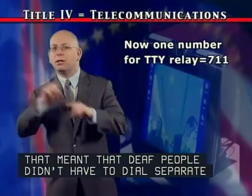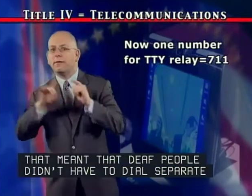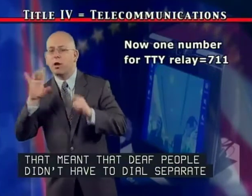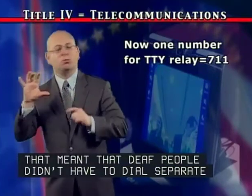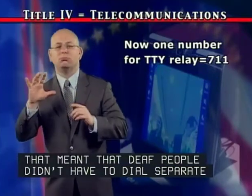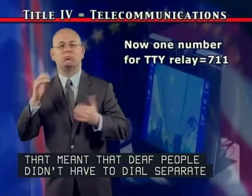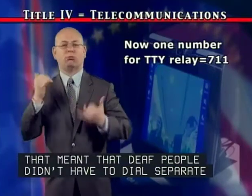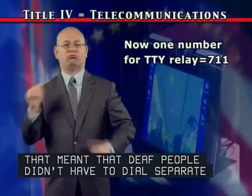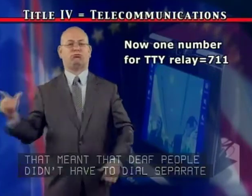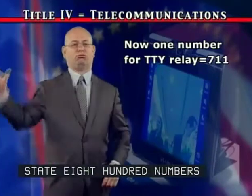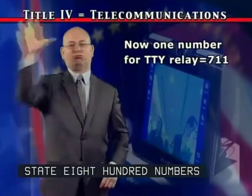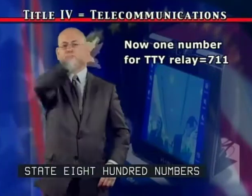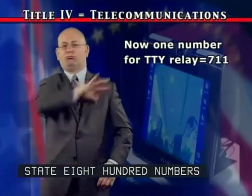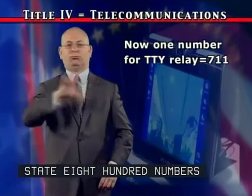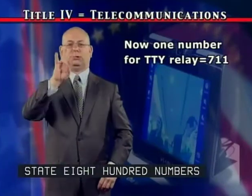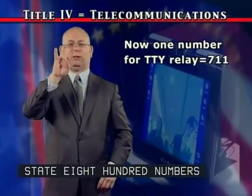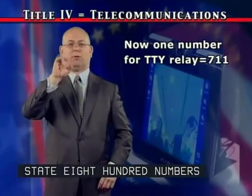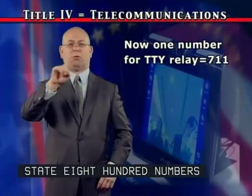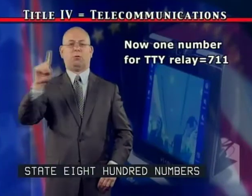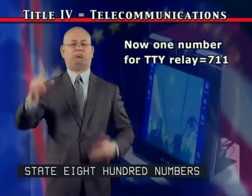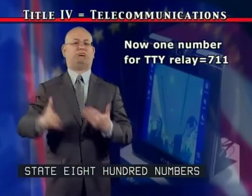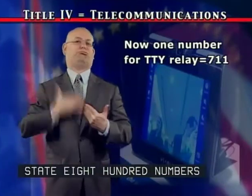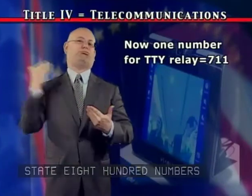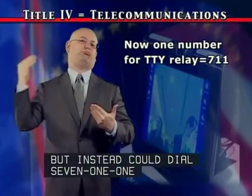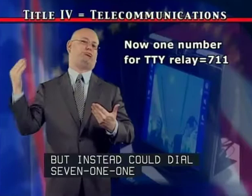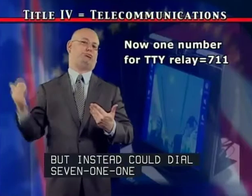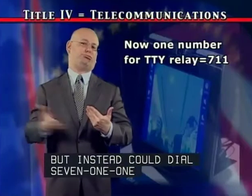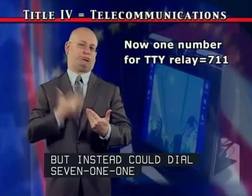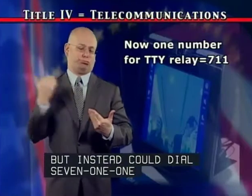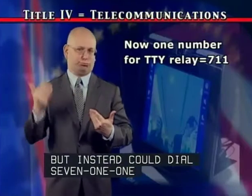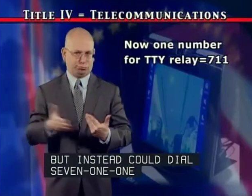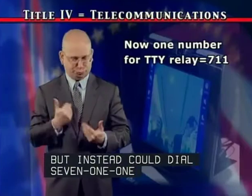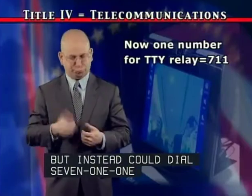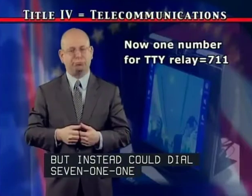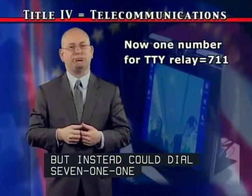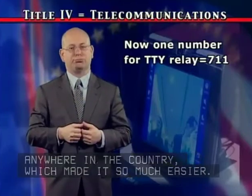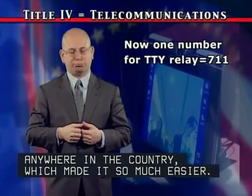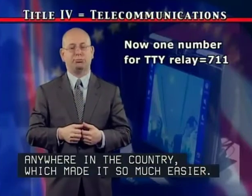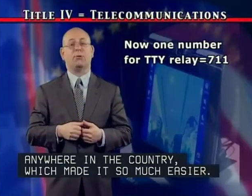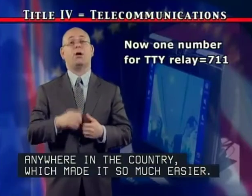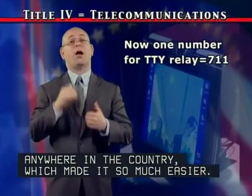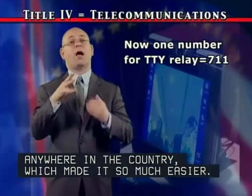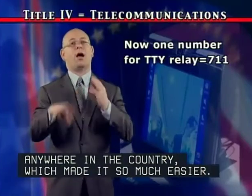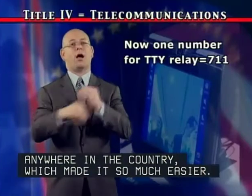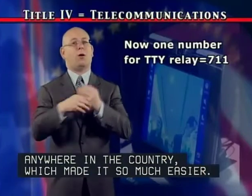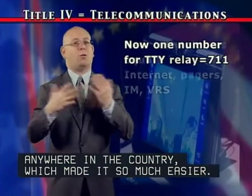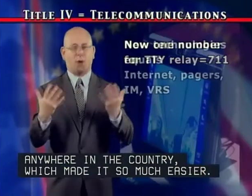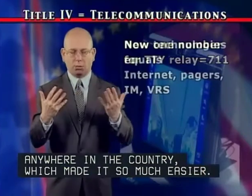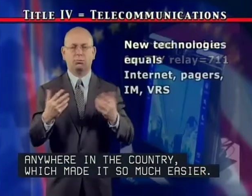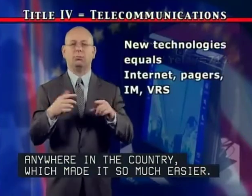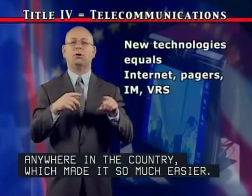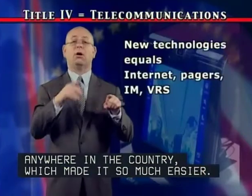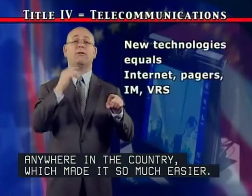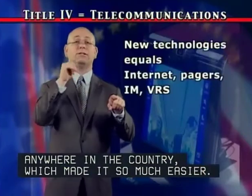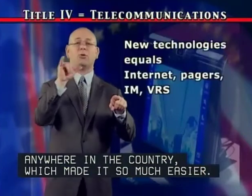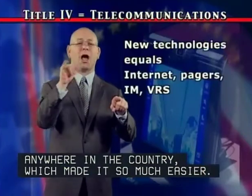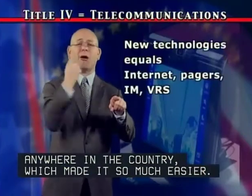didn't have to dial separate state 800 numbers, but instead could dial 711 anywhere in the country, which made it so much